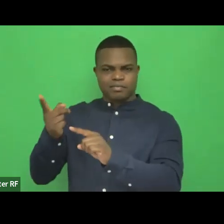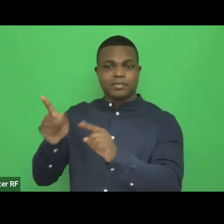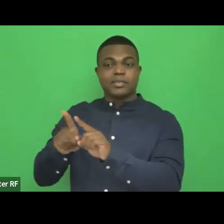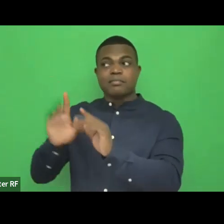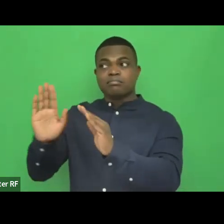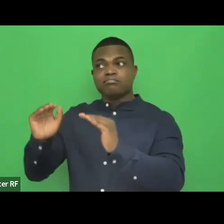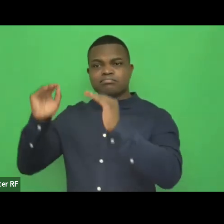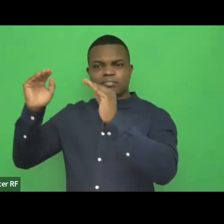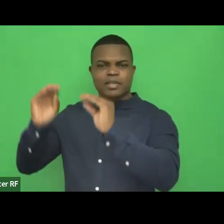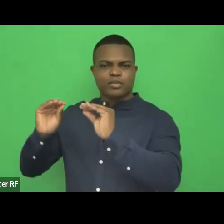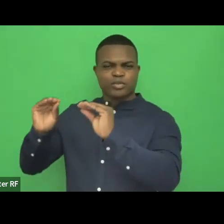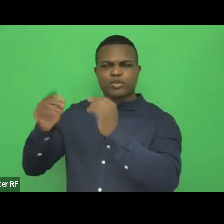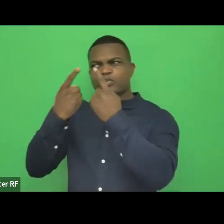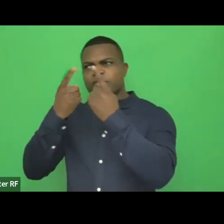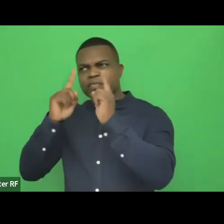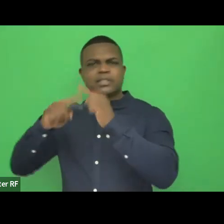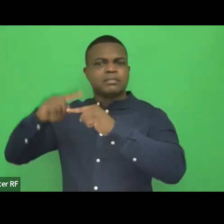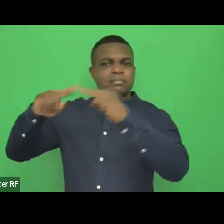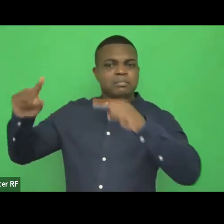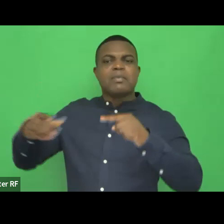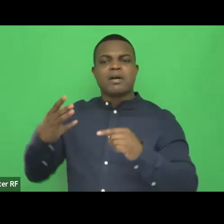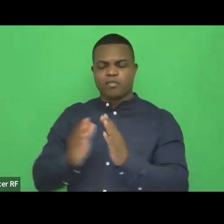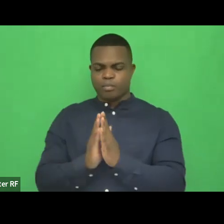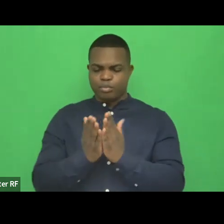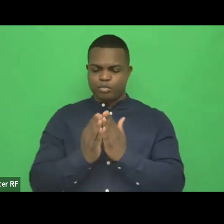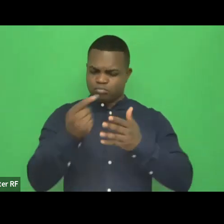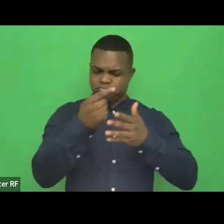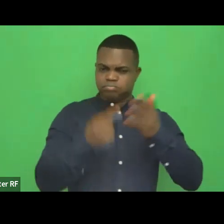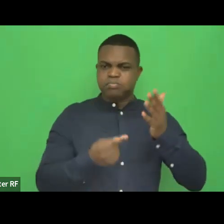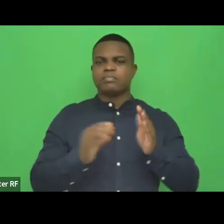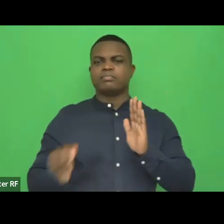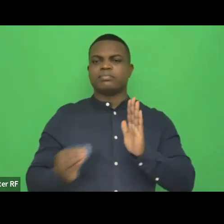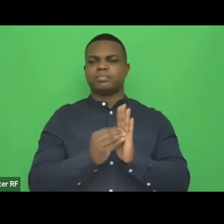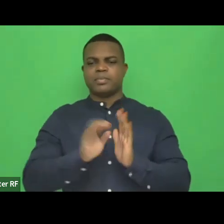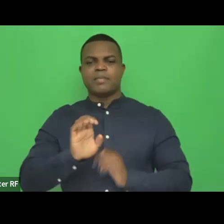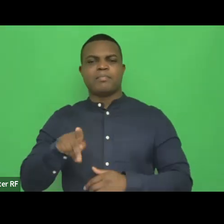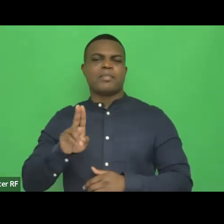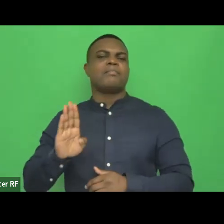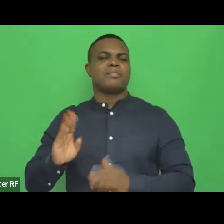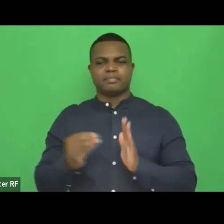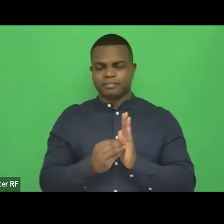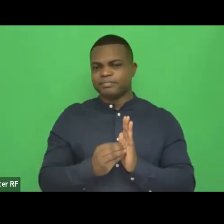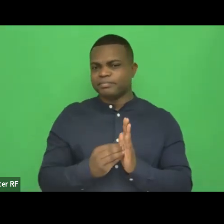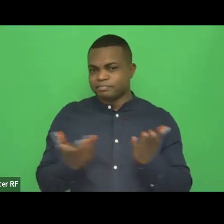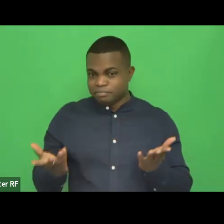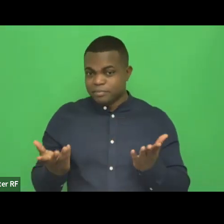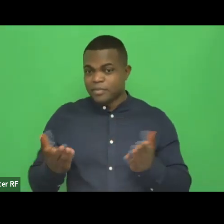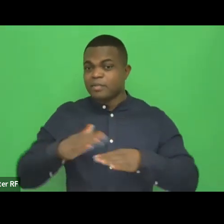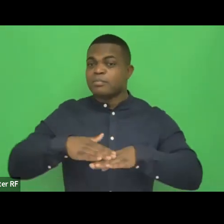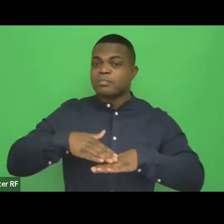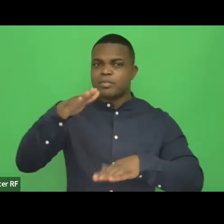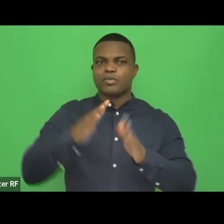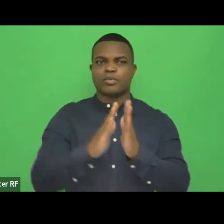EPUBs between them. And those platforms that you may be using yourselves, Apple has books, Amazon